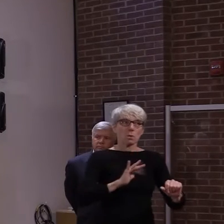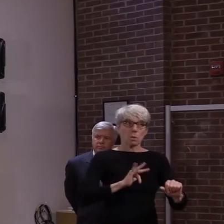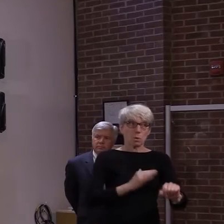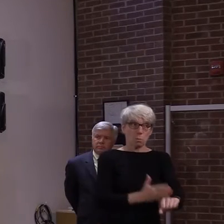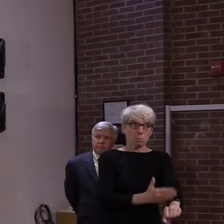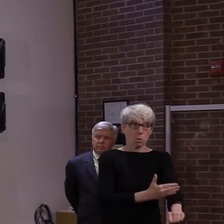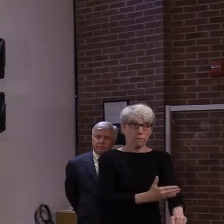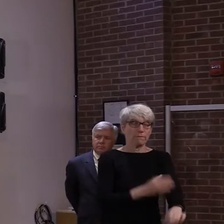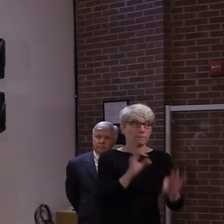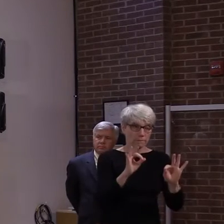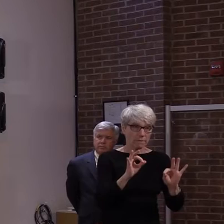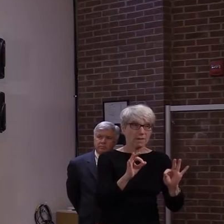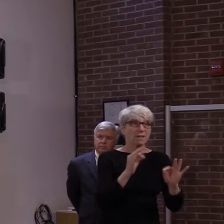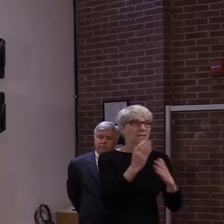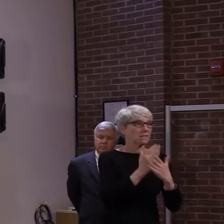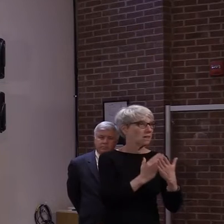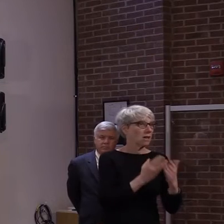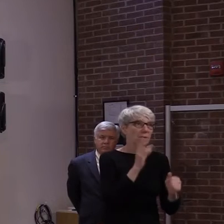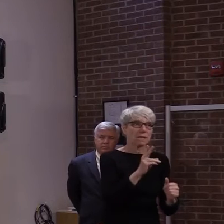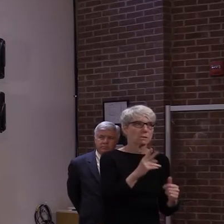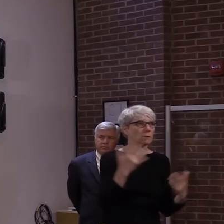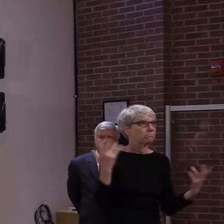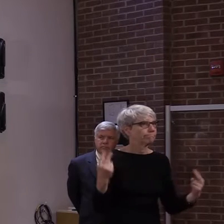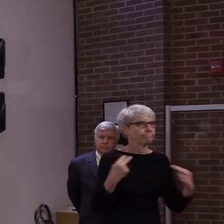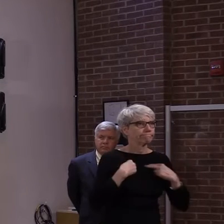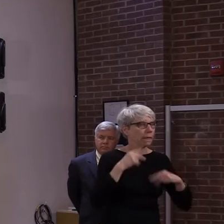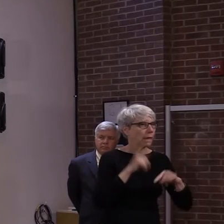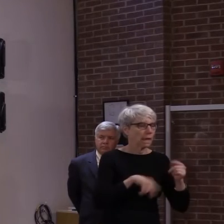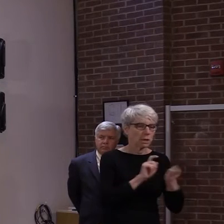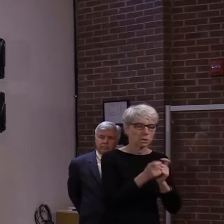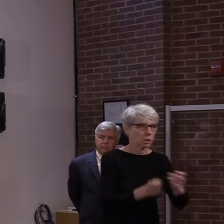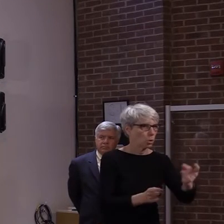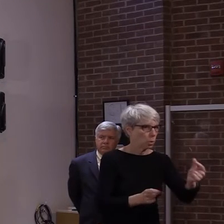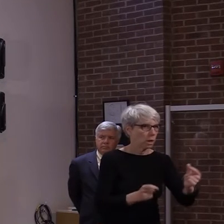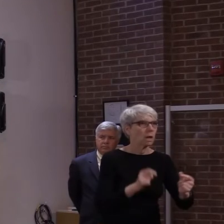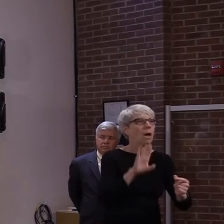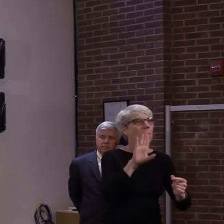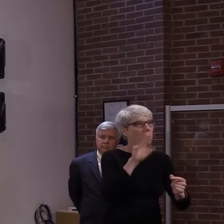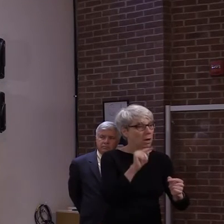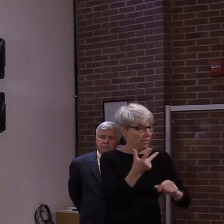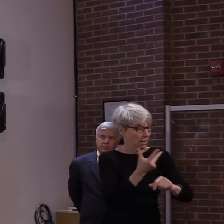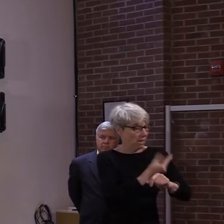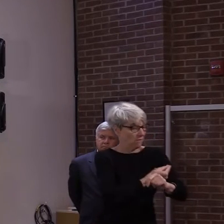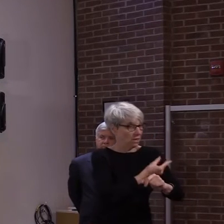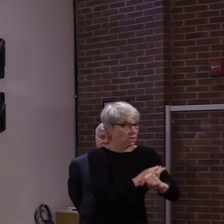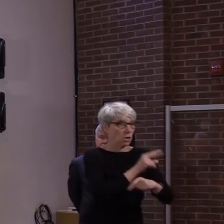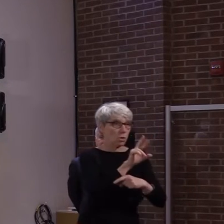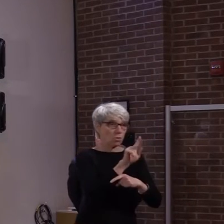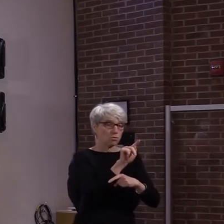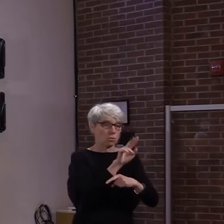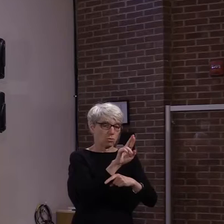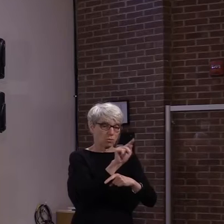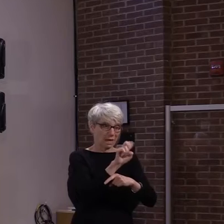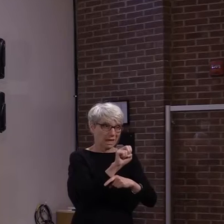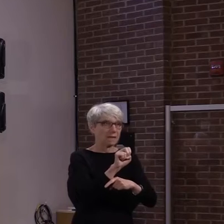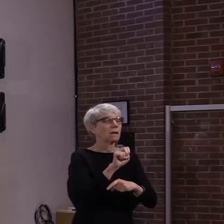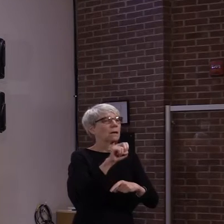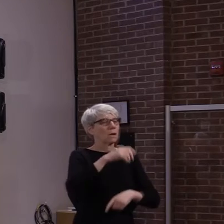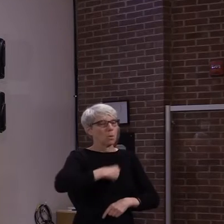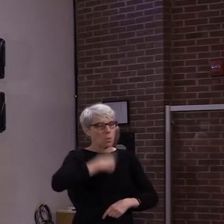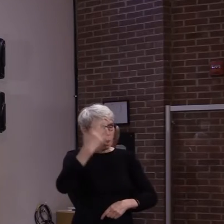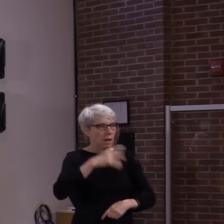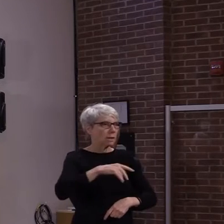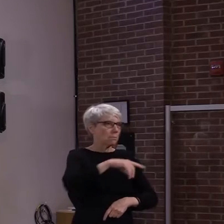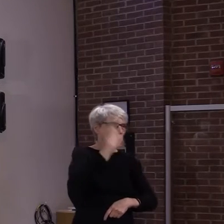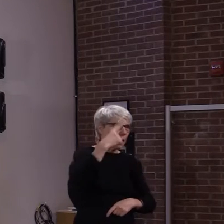to change is that vaccination rate. And I think it will be hard pressed to find a state that has been able to do